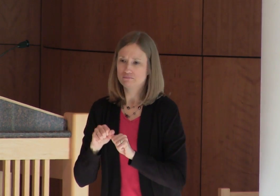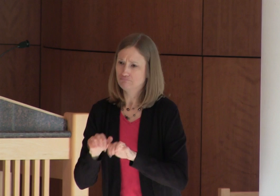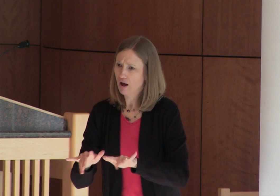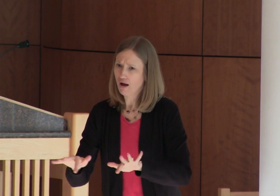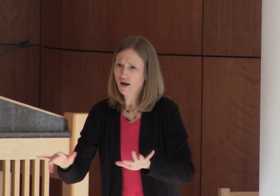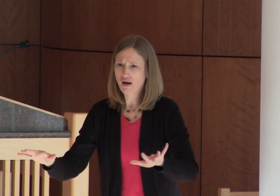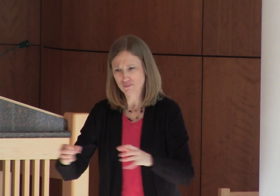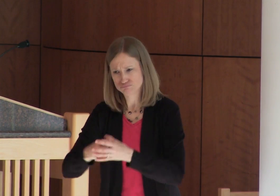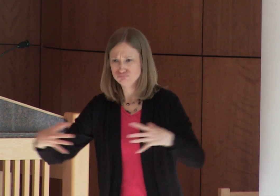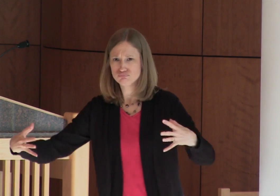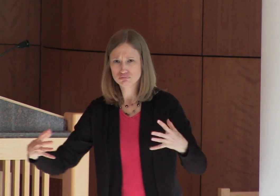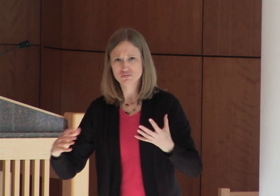meal.